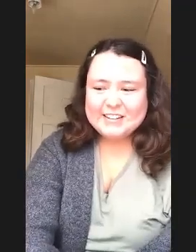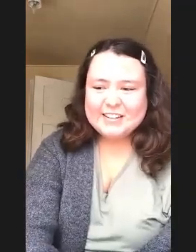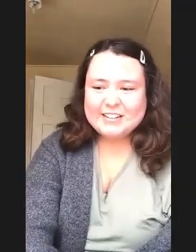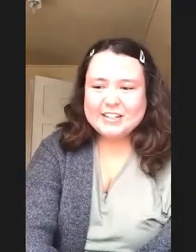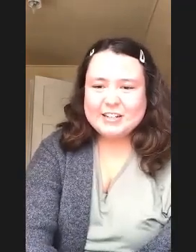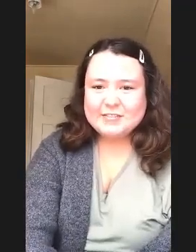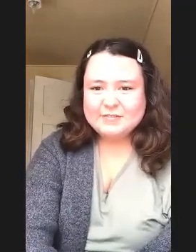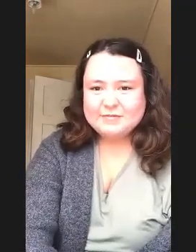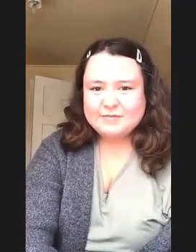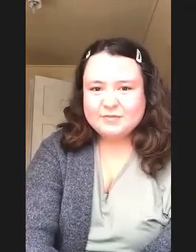um,